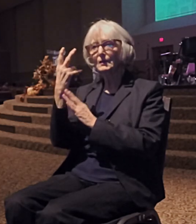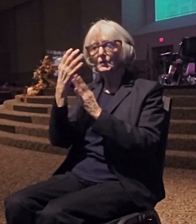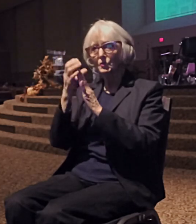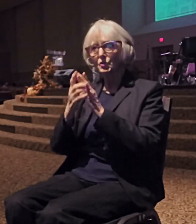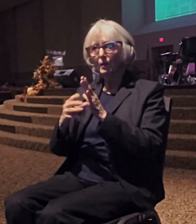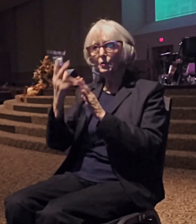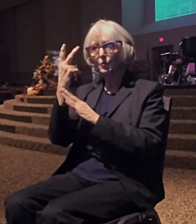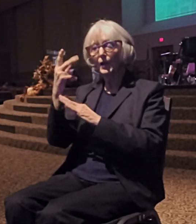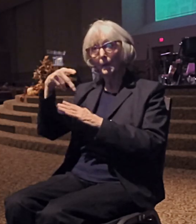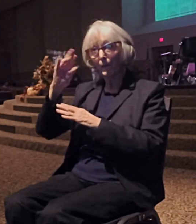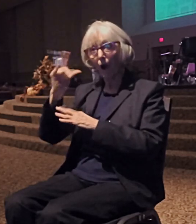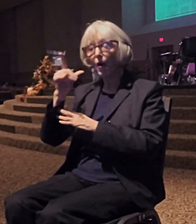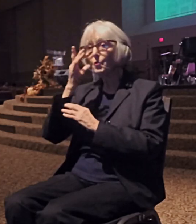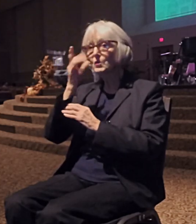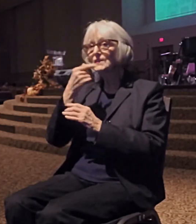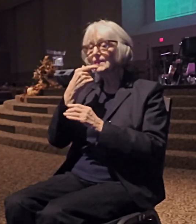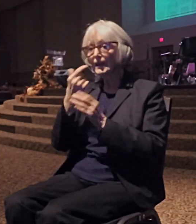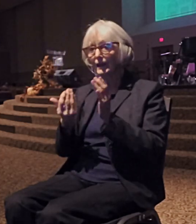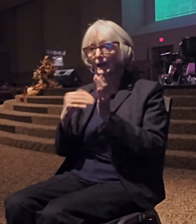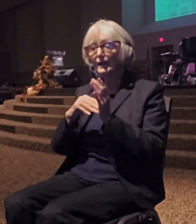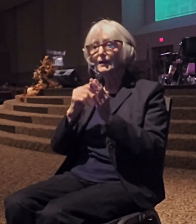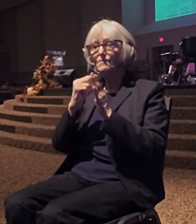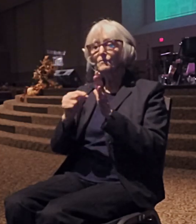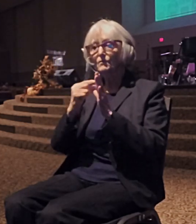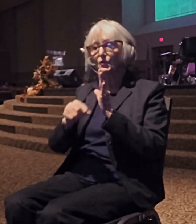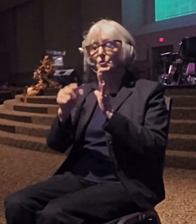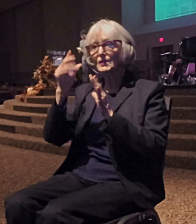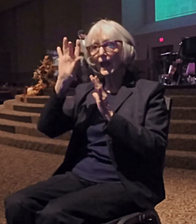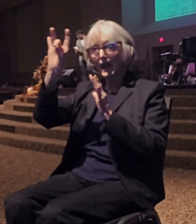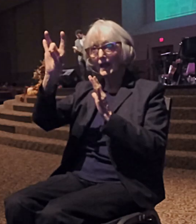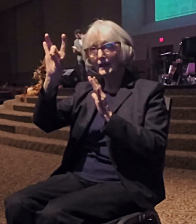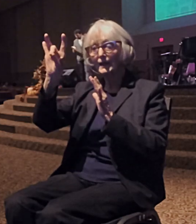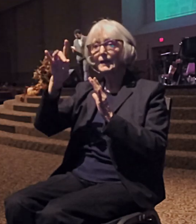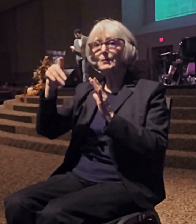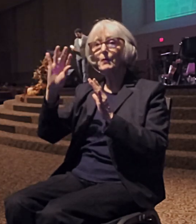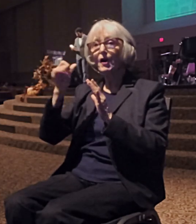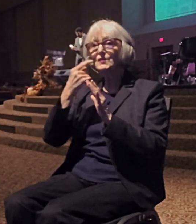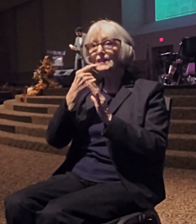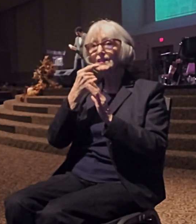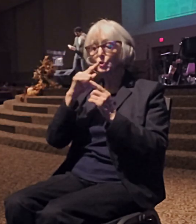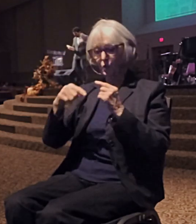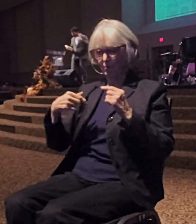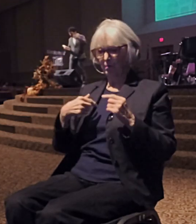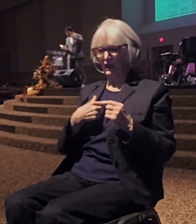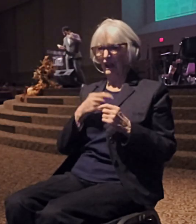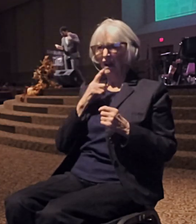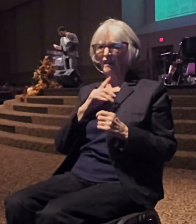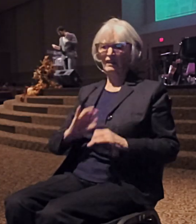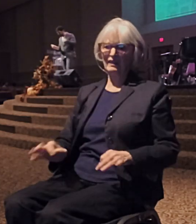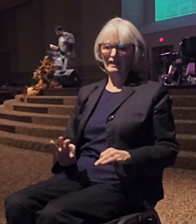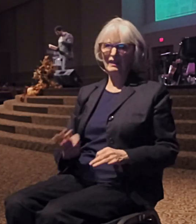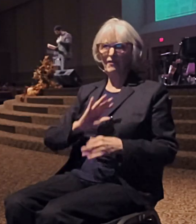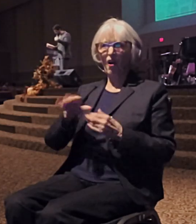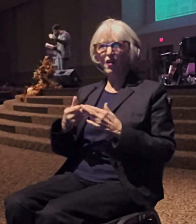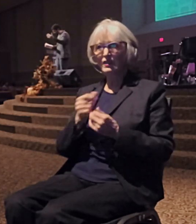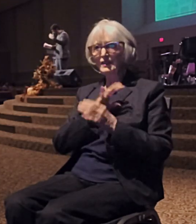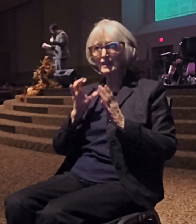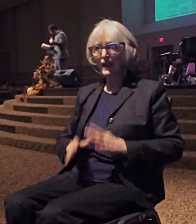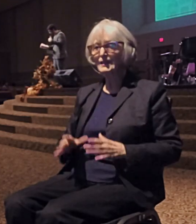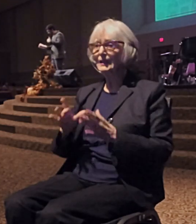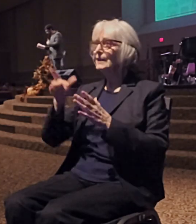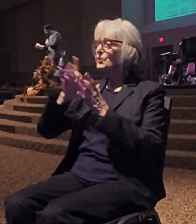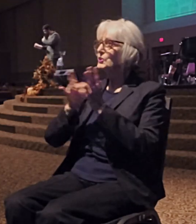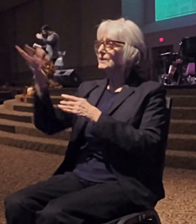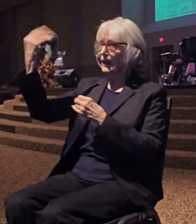Chapter 3, Paul will come back, and in verse 8, he says, to me, the least of all saints, this grace, this ministry was given to preach